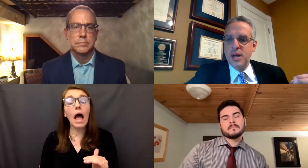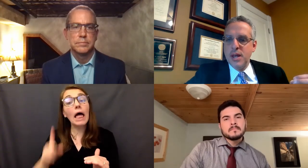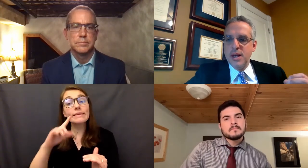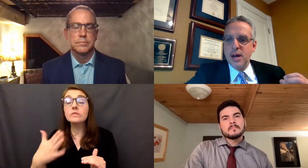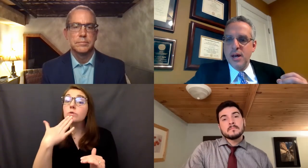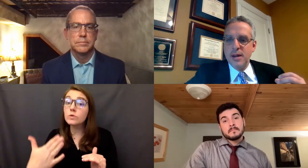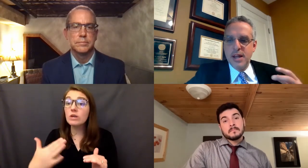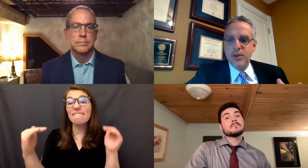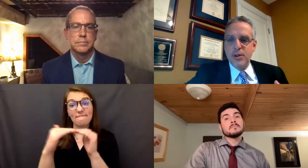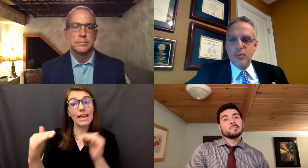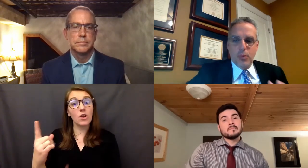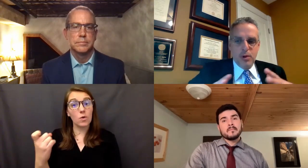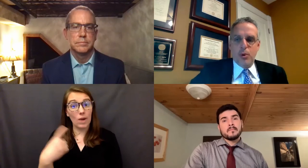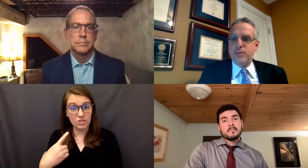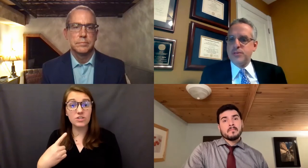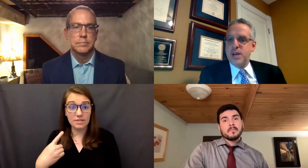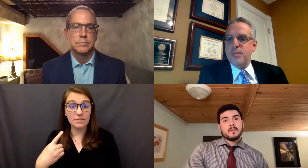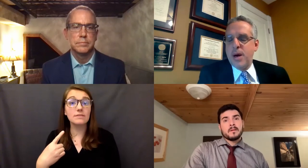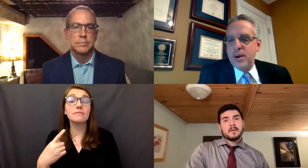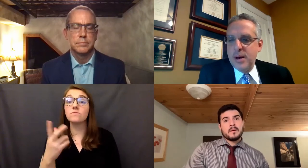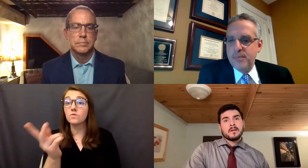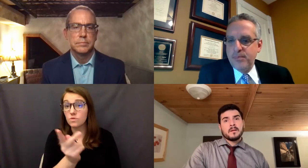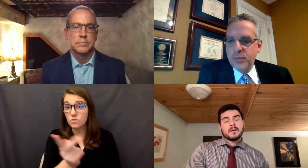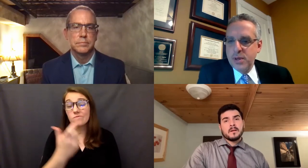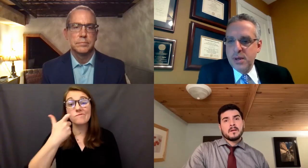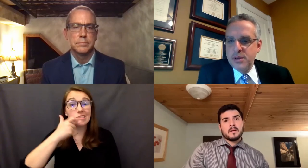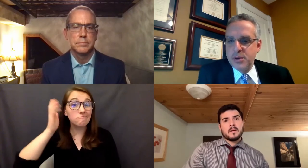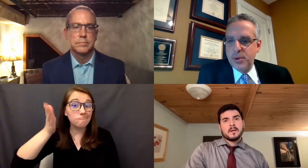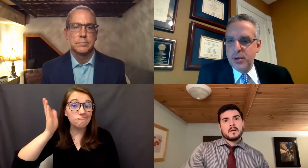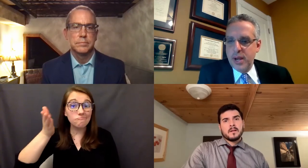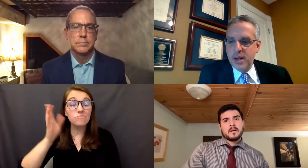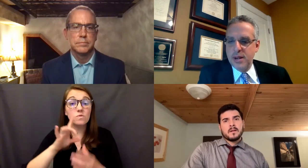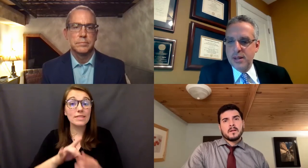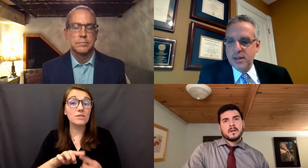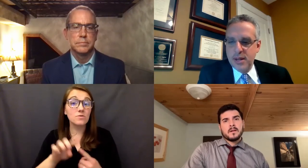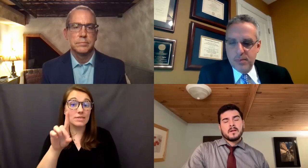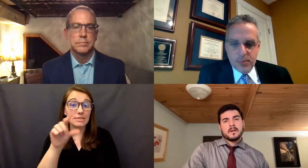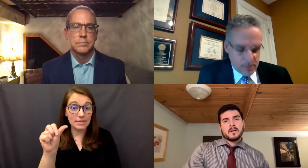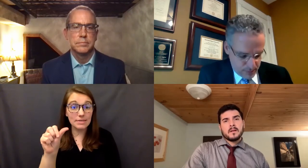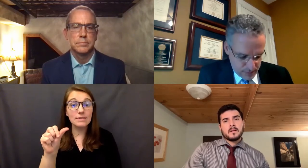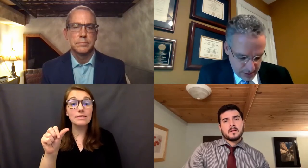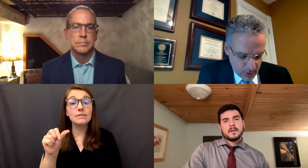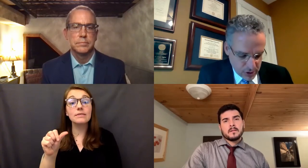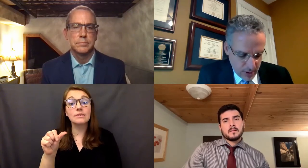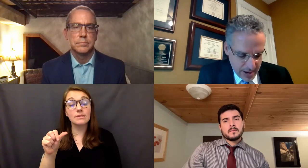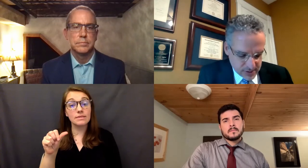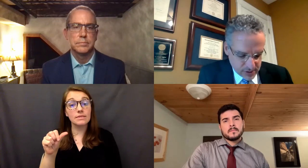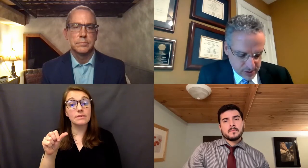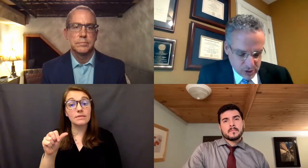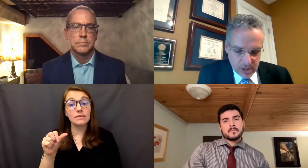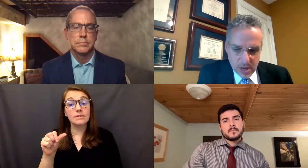question, given what you both have said about disability. And the